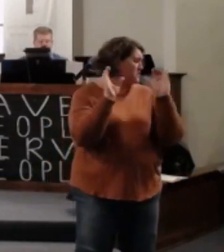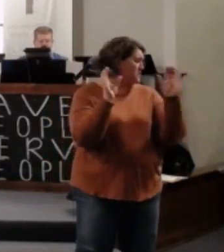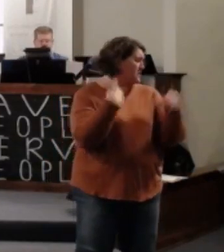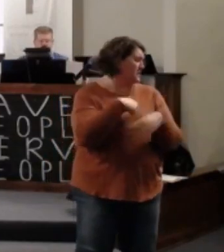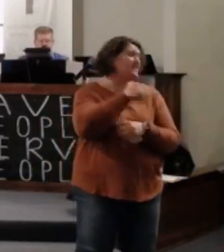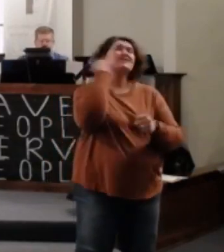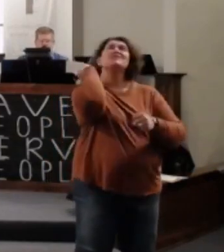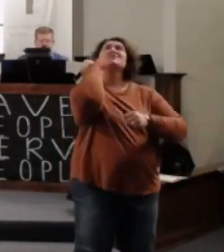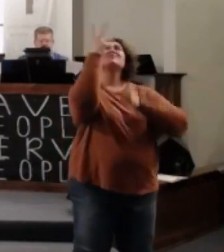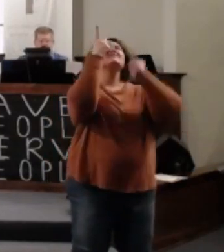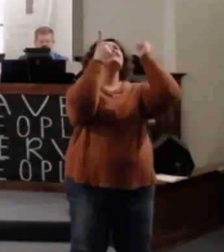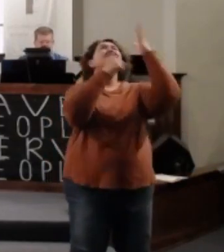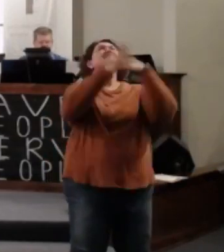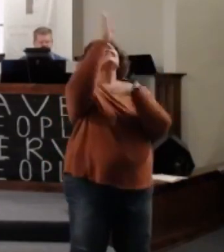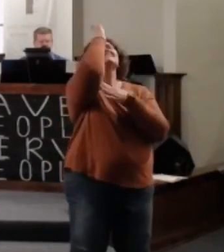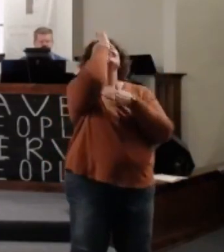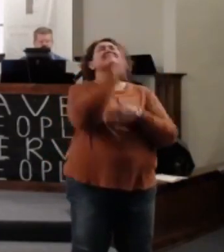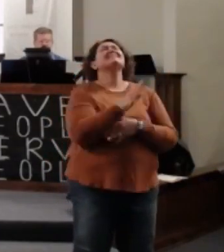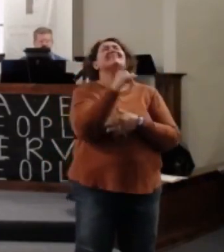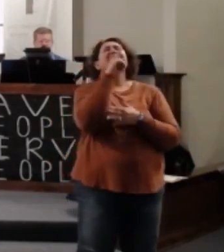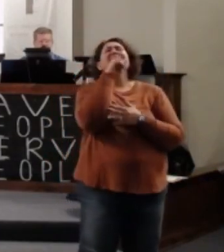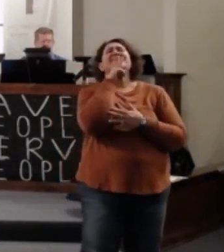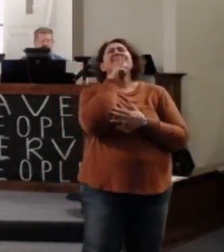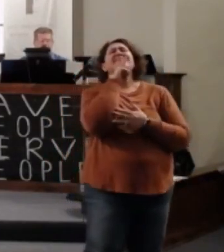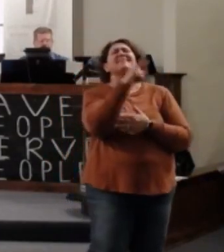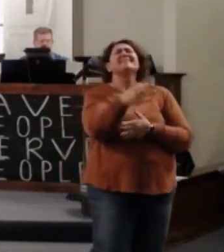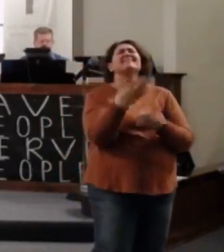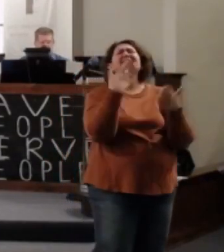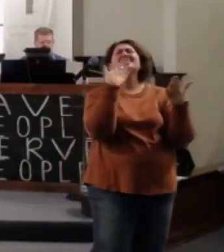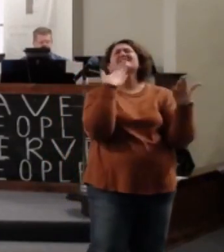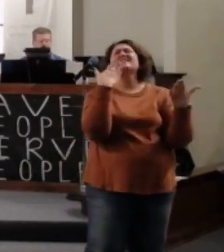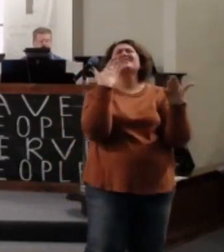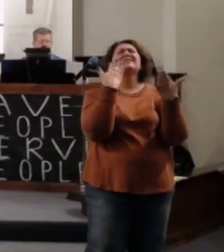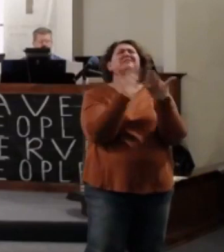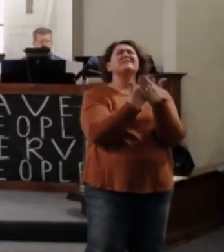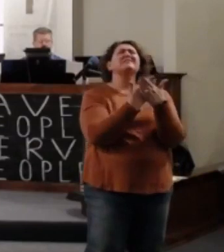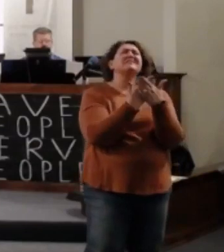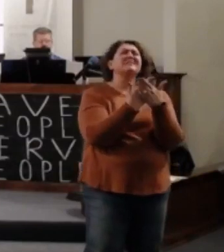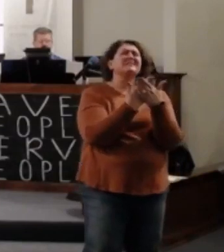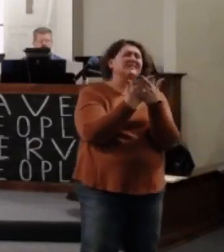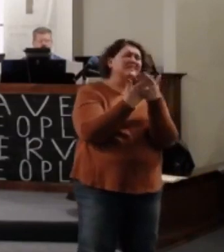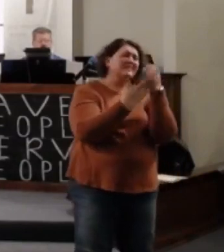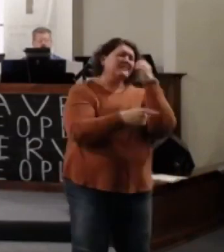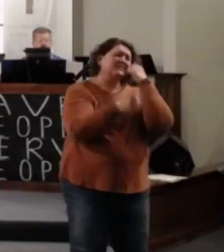your ways. We sing, God is so